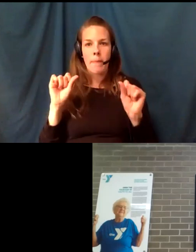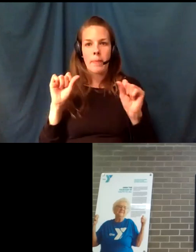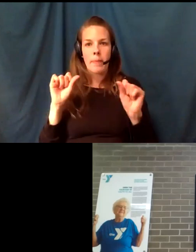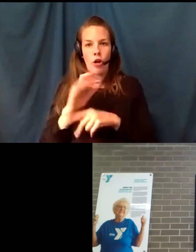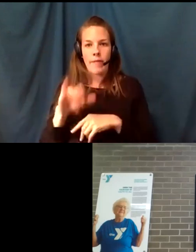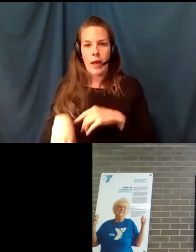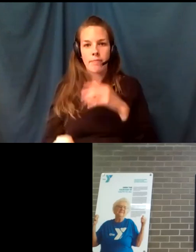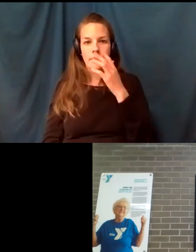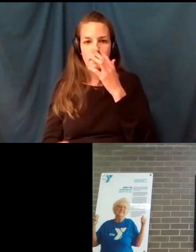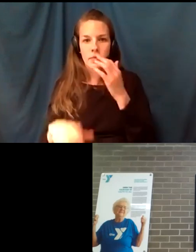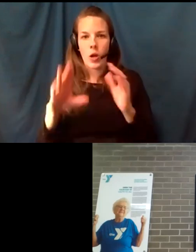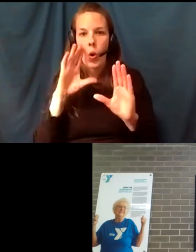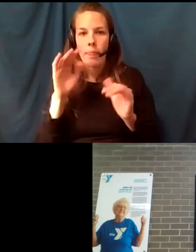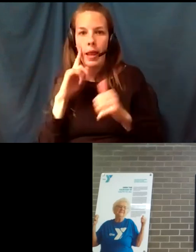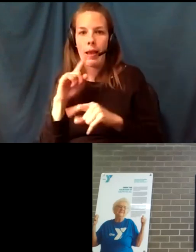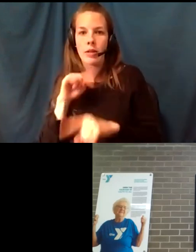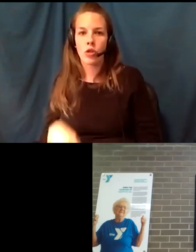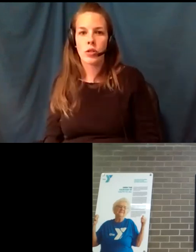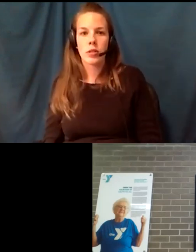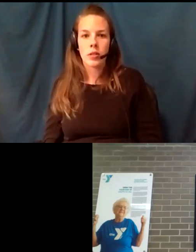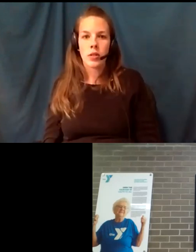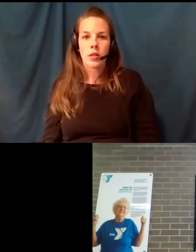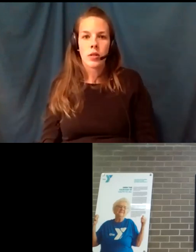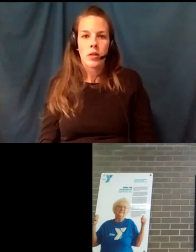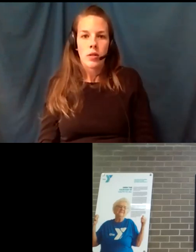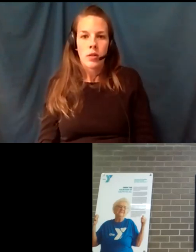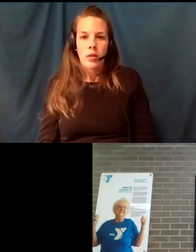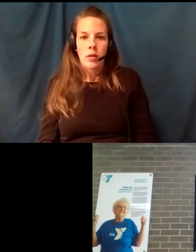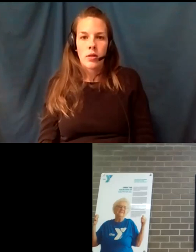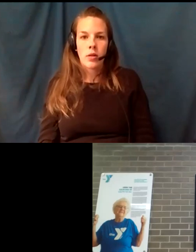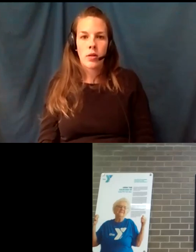that. So I hope that answers your question on our end.